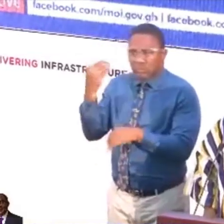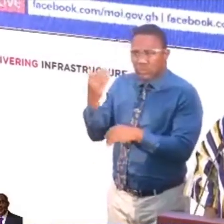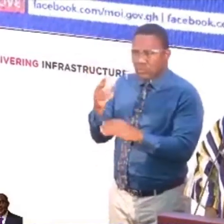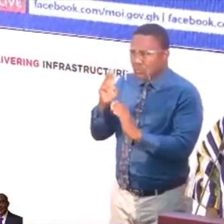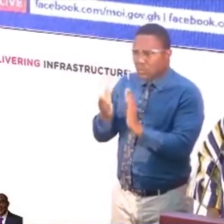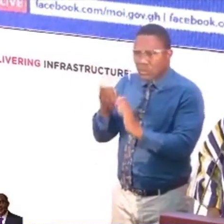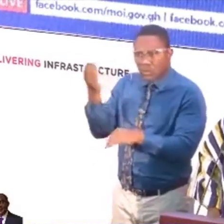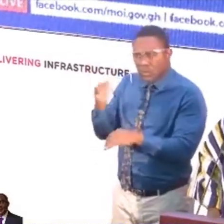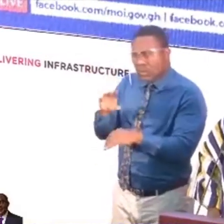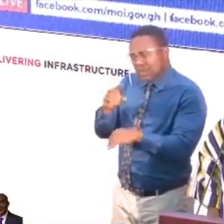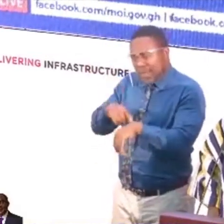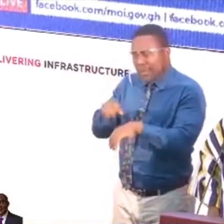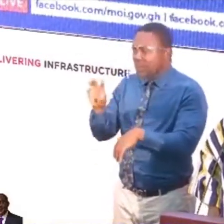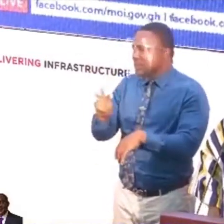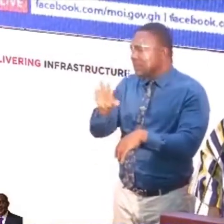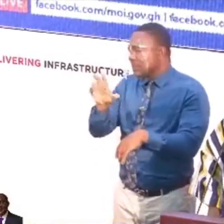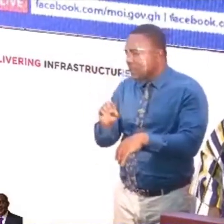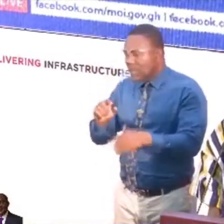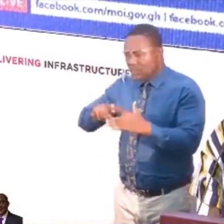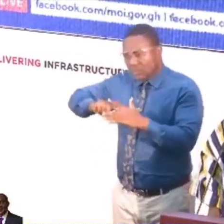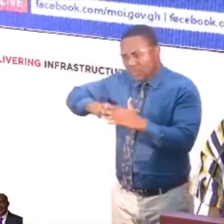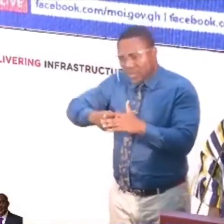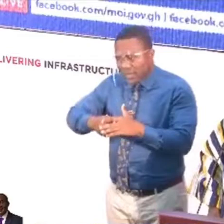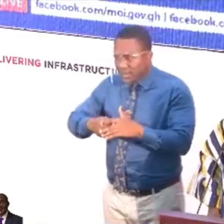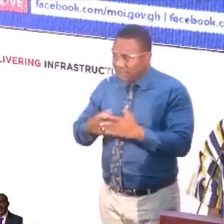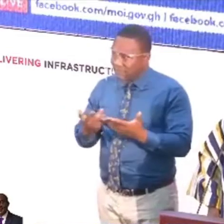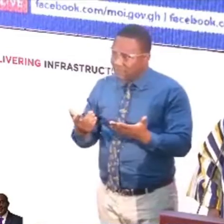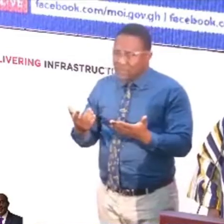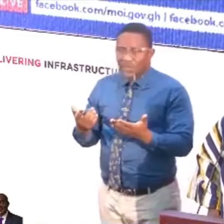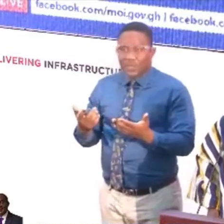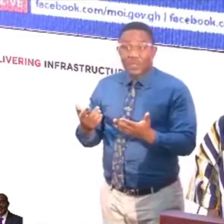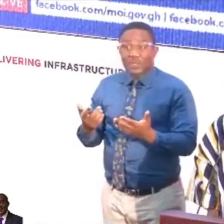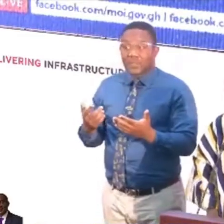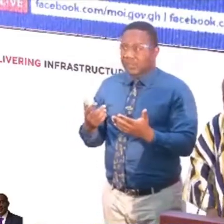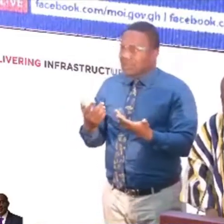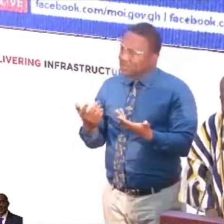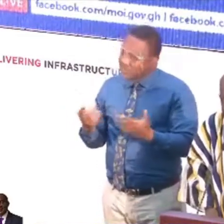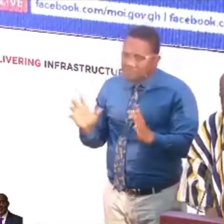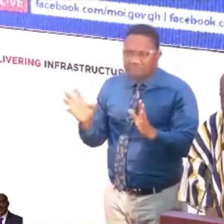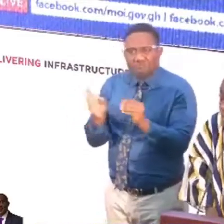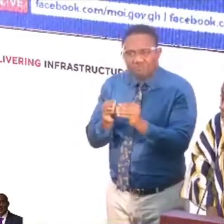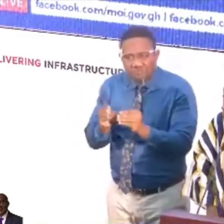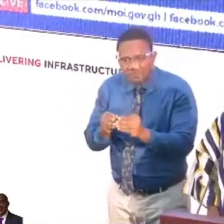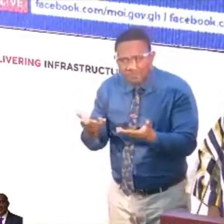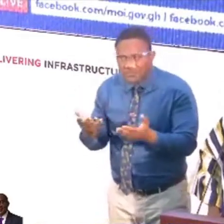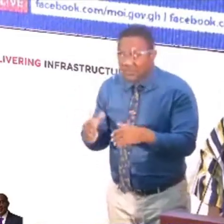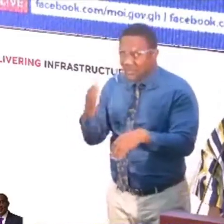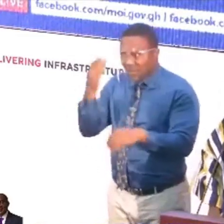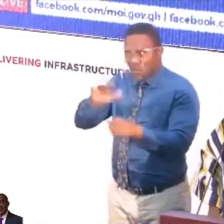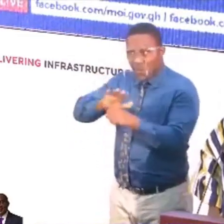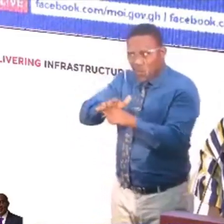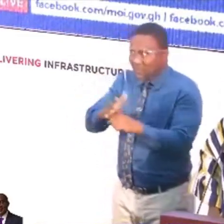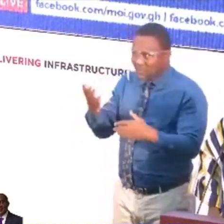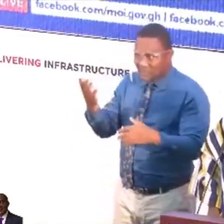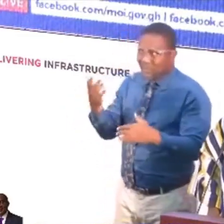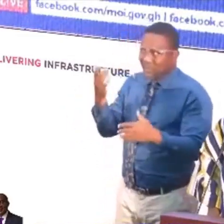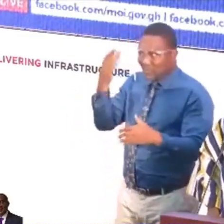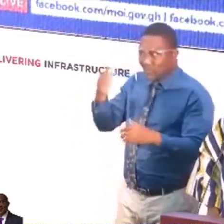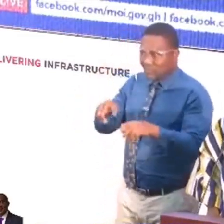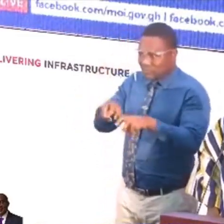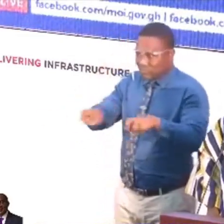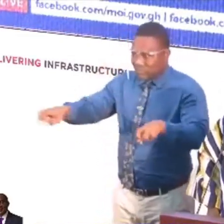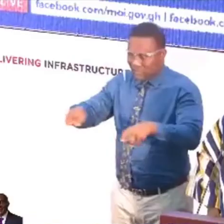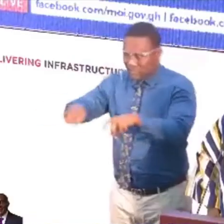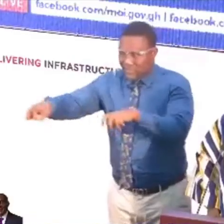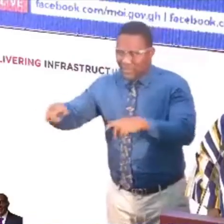around 6:30, we started this virtual town hall meeting. With COVID protocols, as you know them to be, we